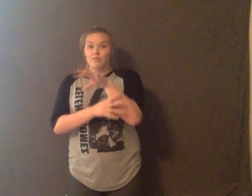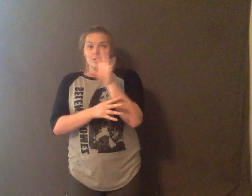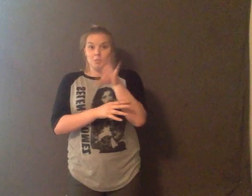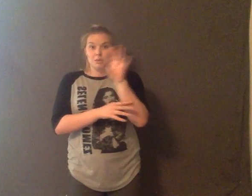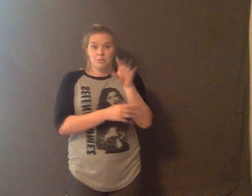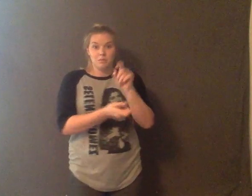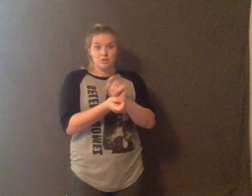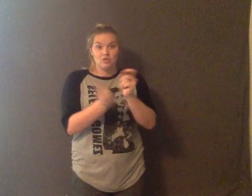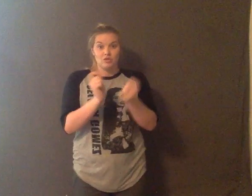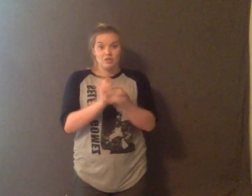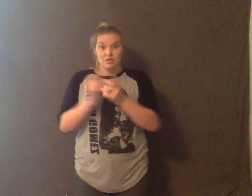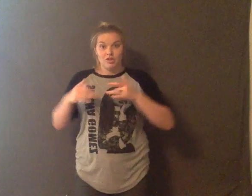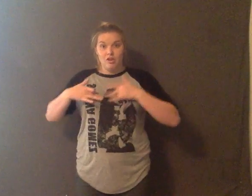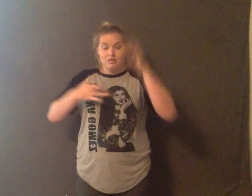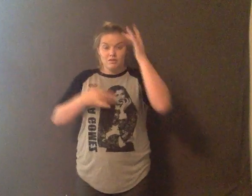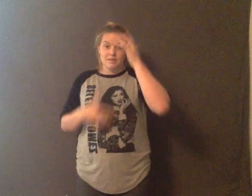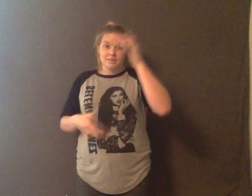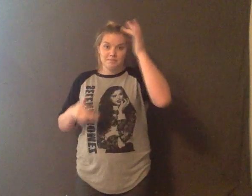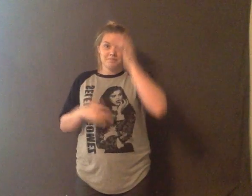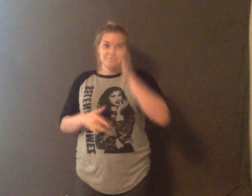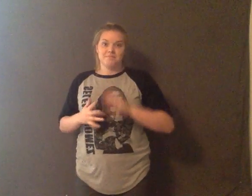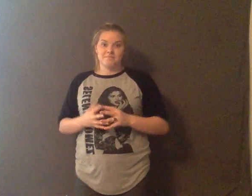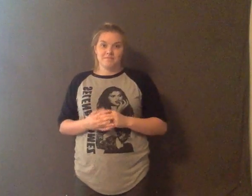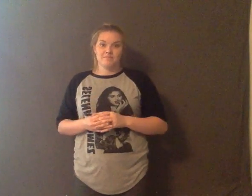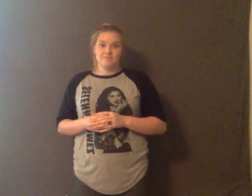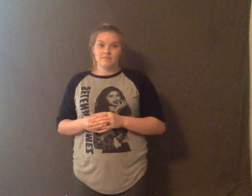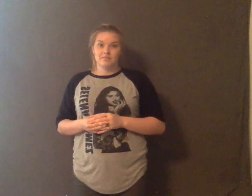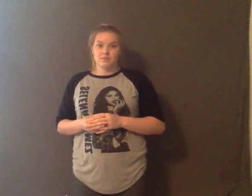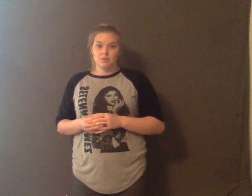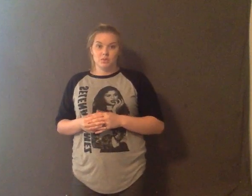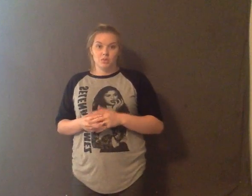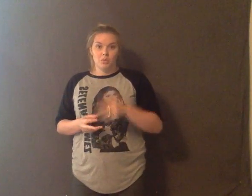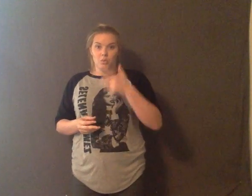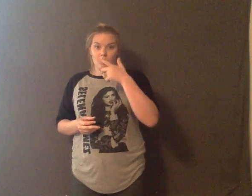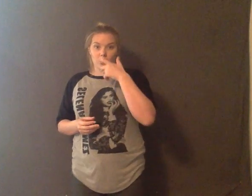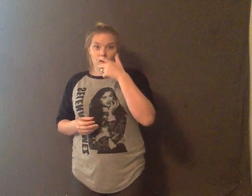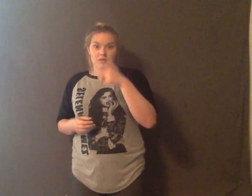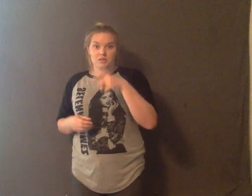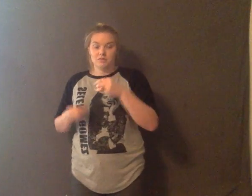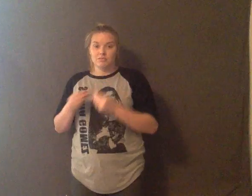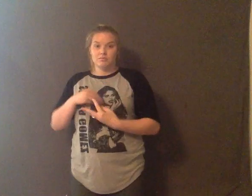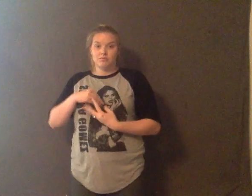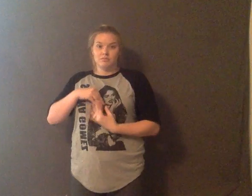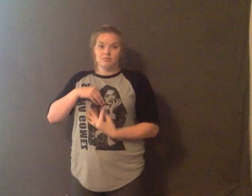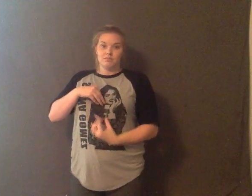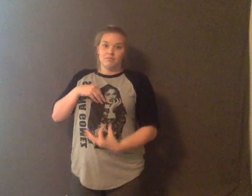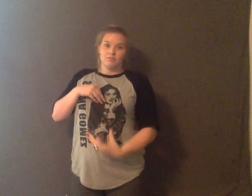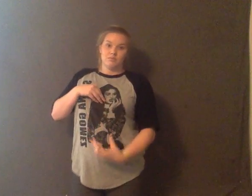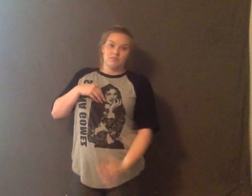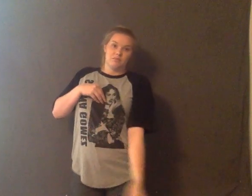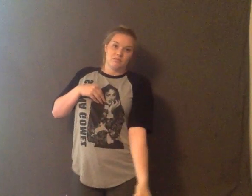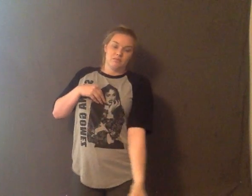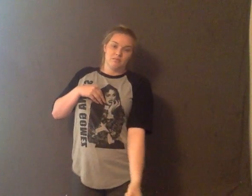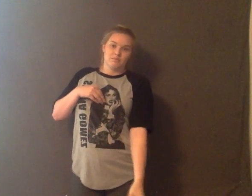reverse their heart disease, and that literally means watching the plaque start to go away, something they didn't think could happen. My experience with patients is,